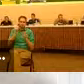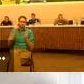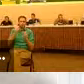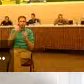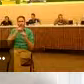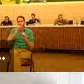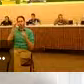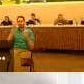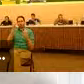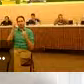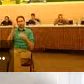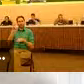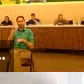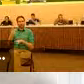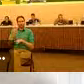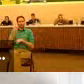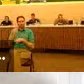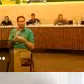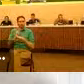existing vegetation.